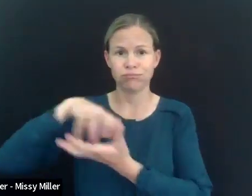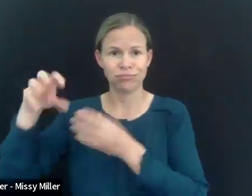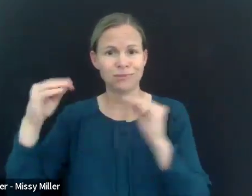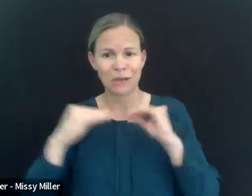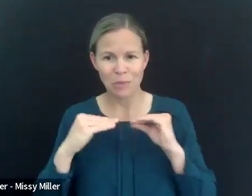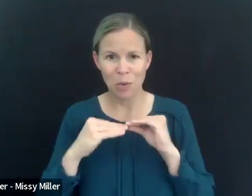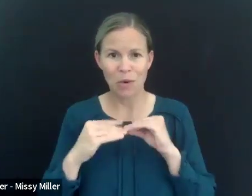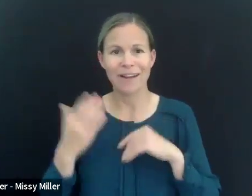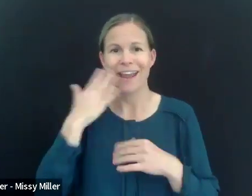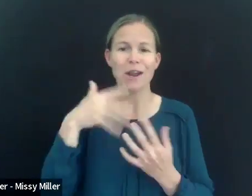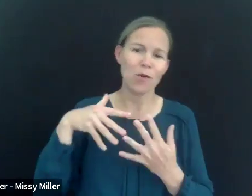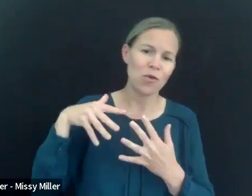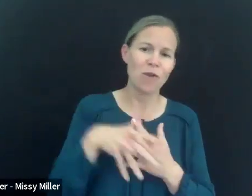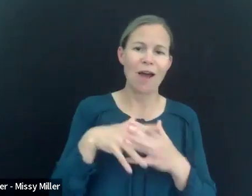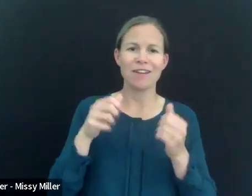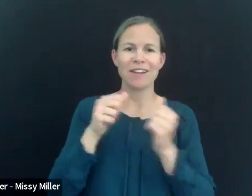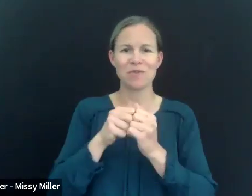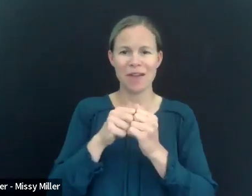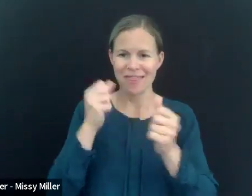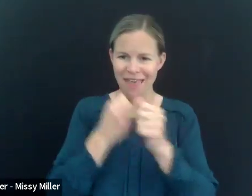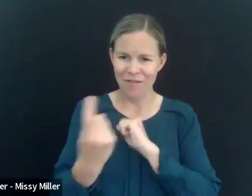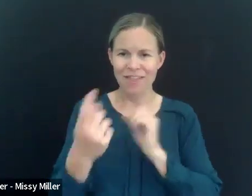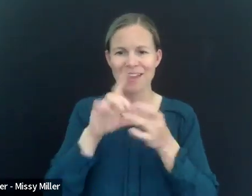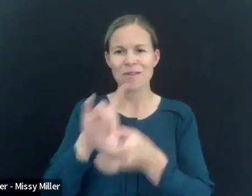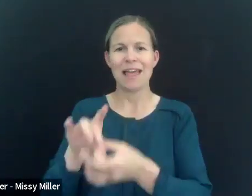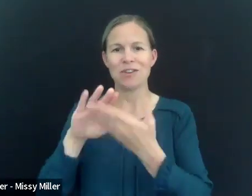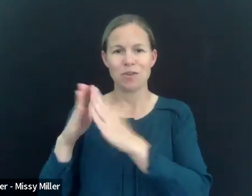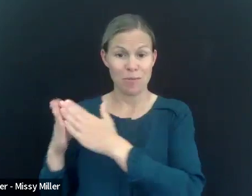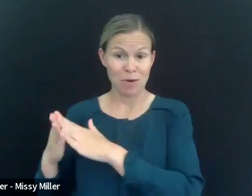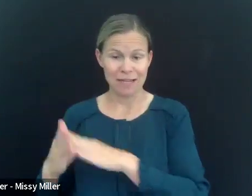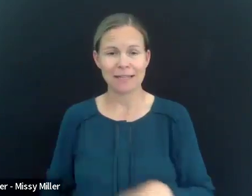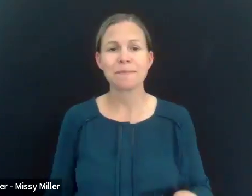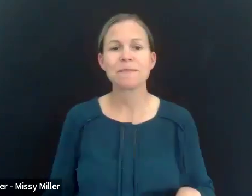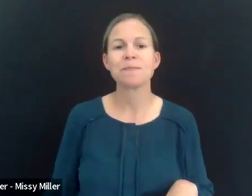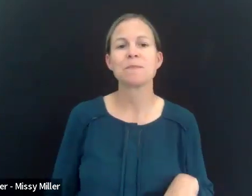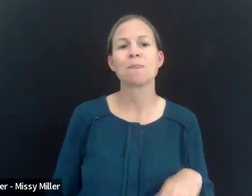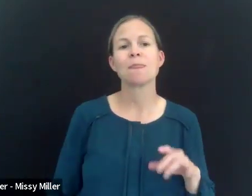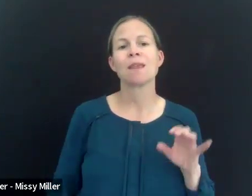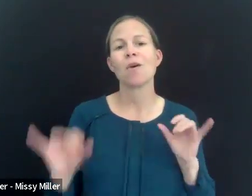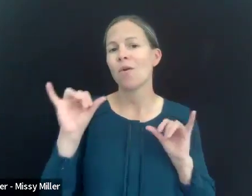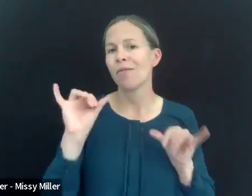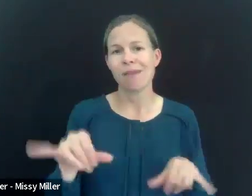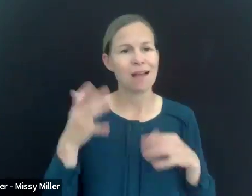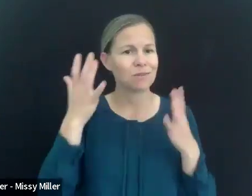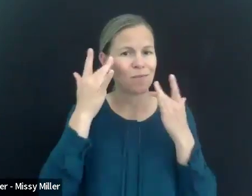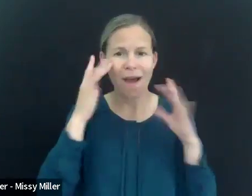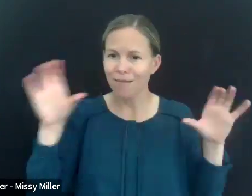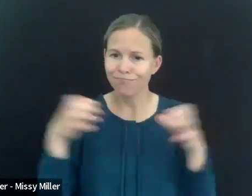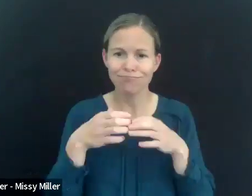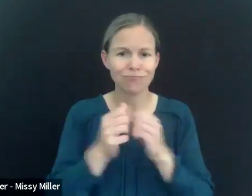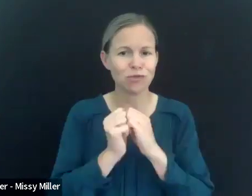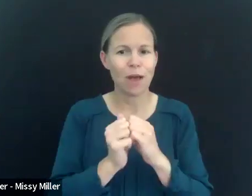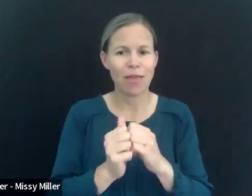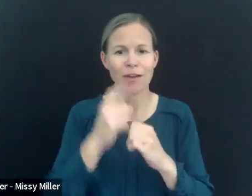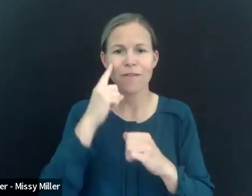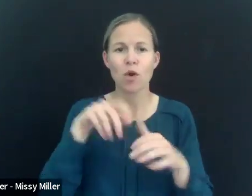grounded in with our deepest roots in communities of color. So that is what's bringing us all together for Birth Center